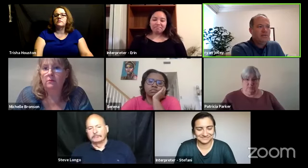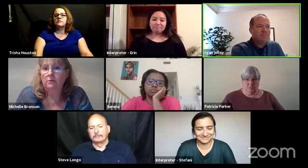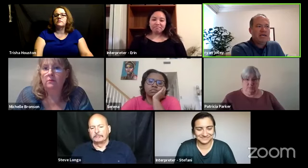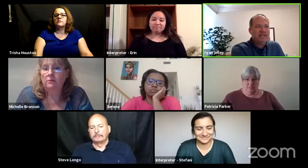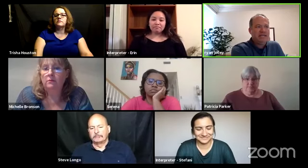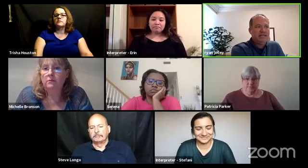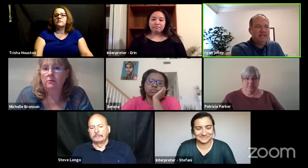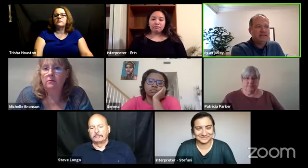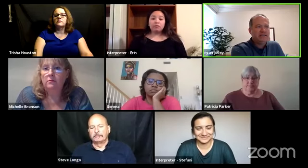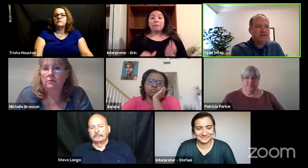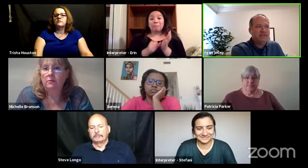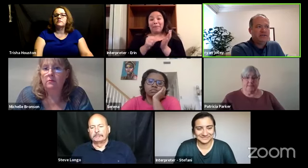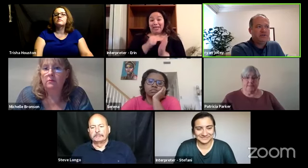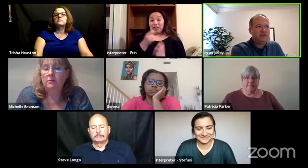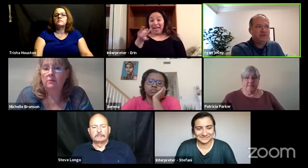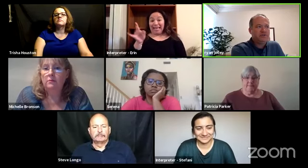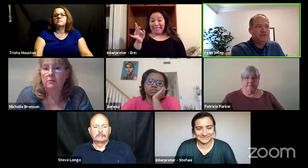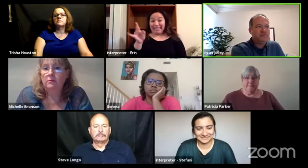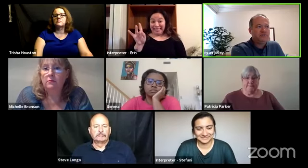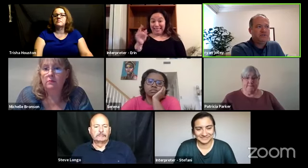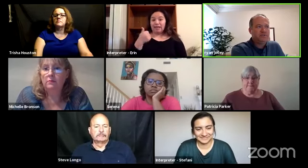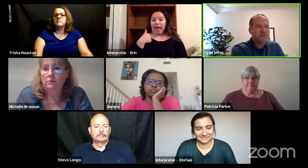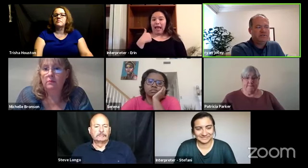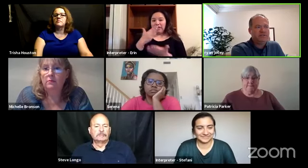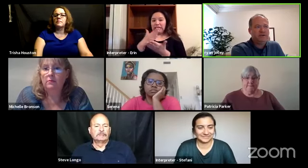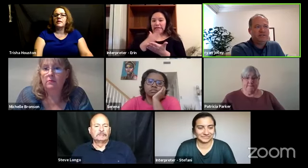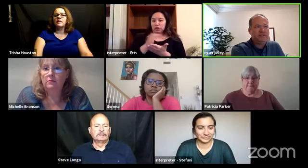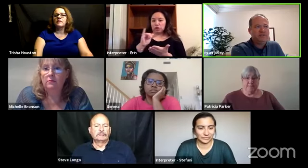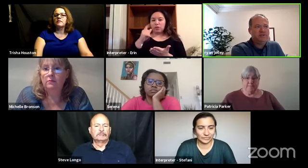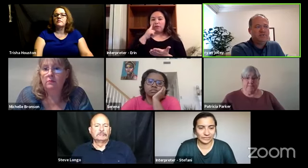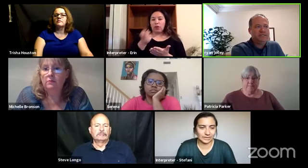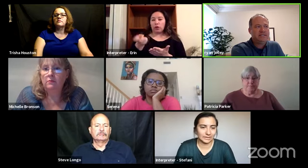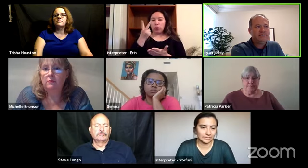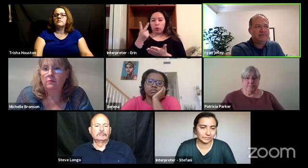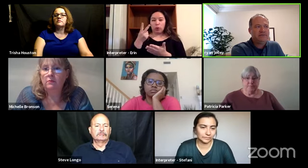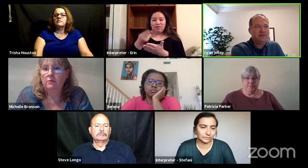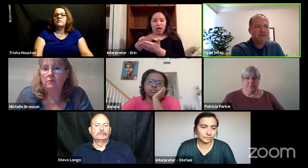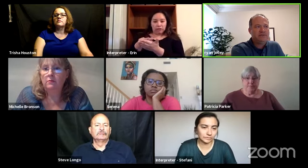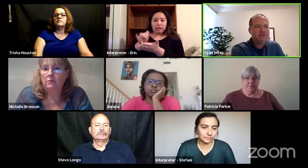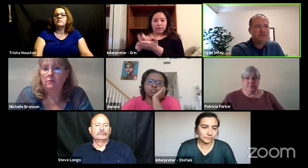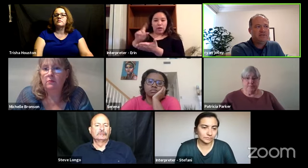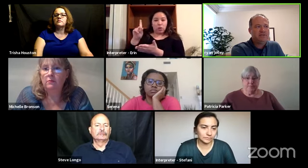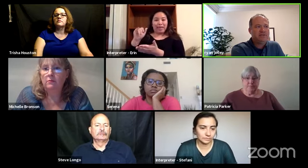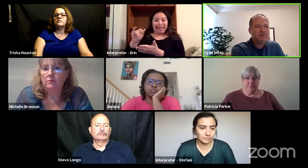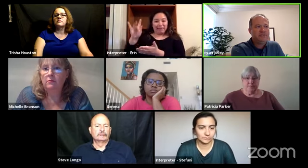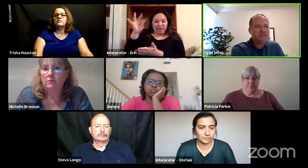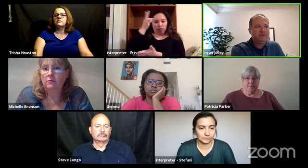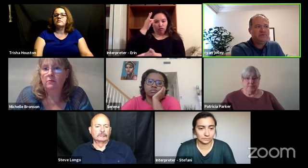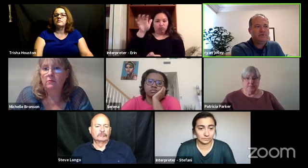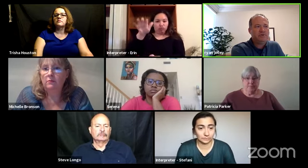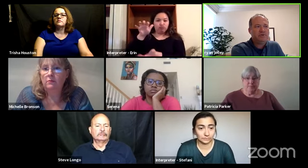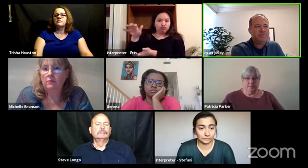On page 18 is a list of those two sources of funds that you receive, federal expenditures that you receive, and it was totaled